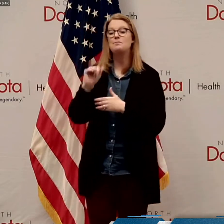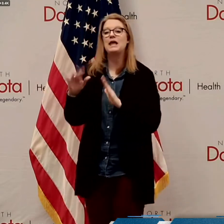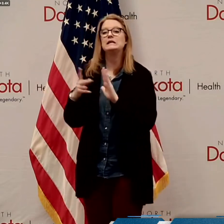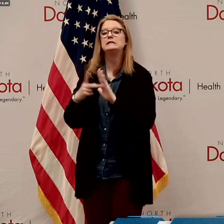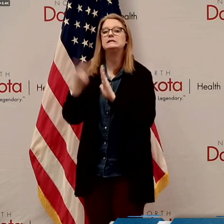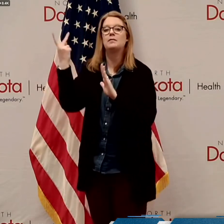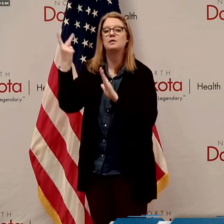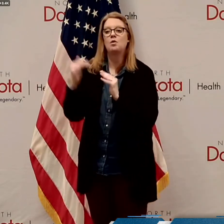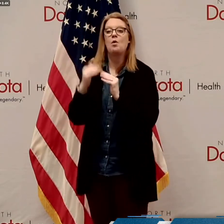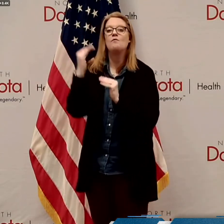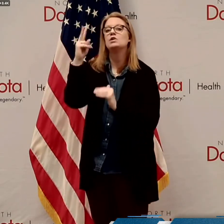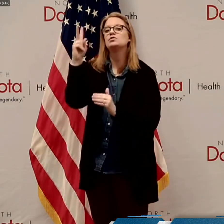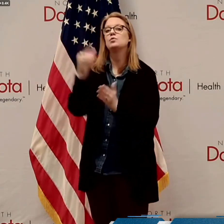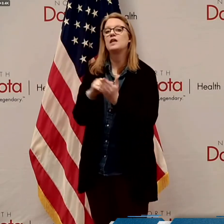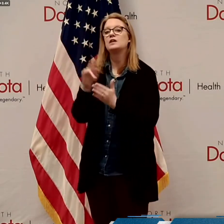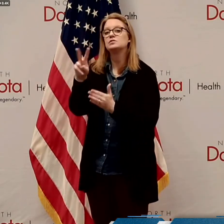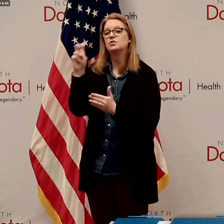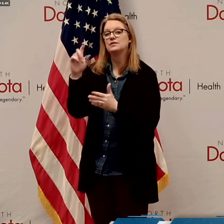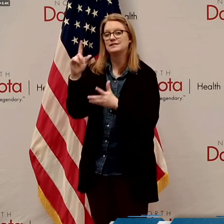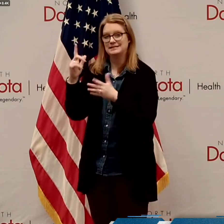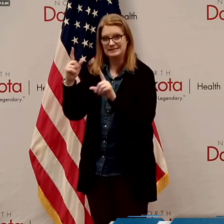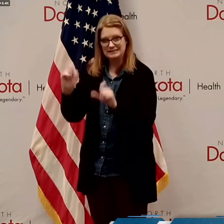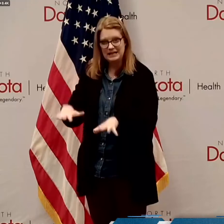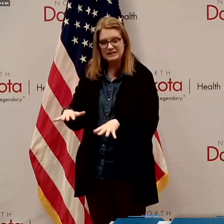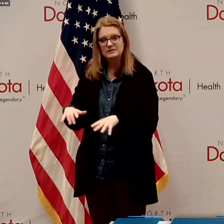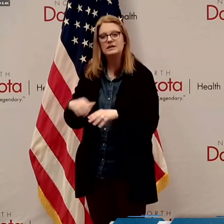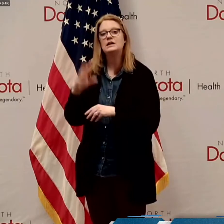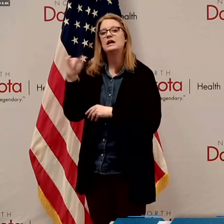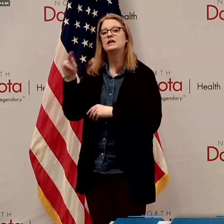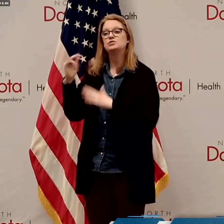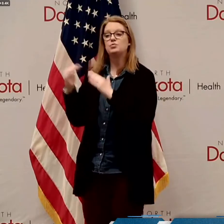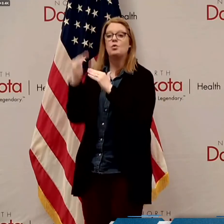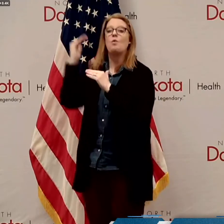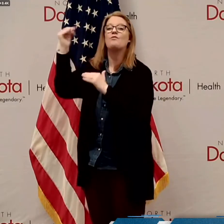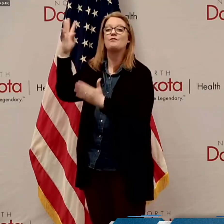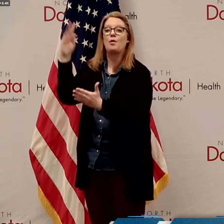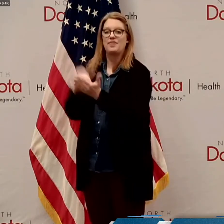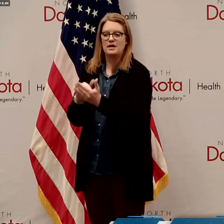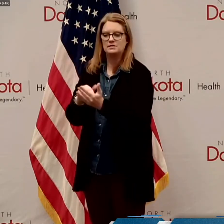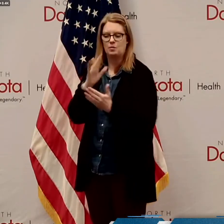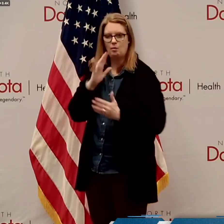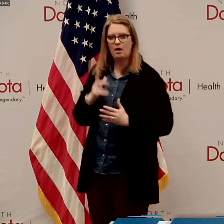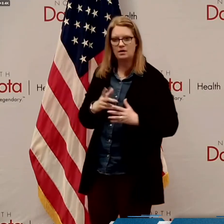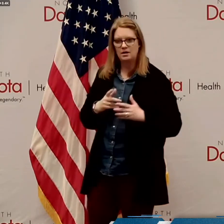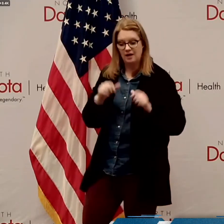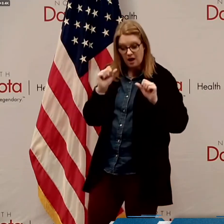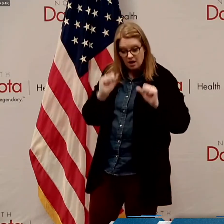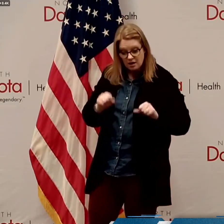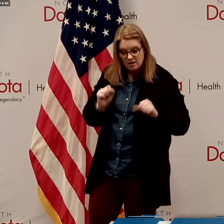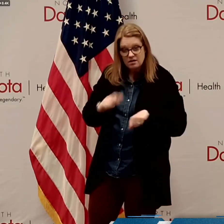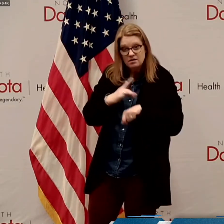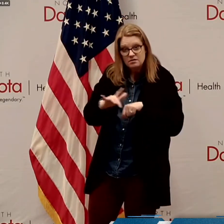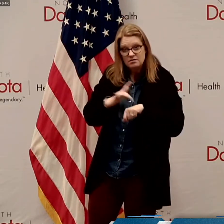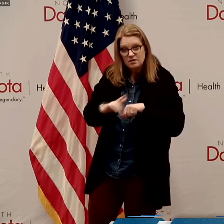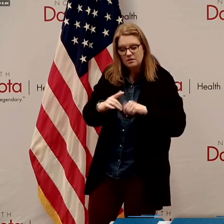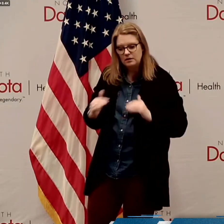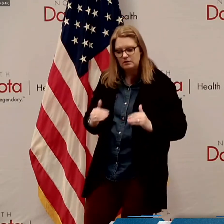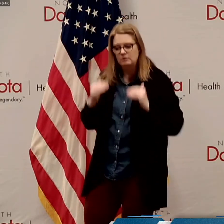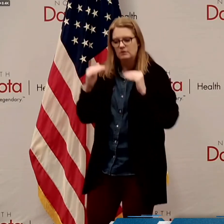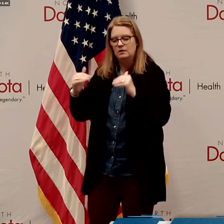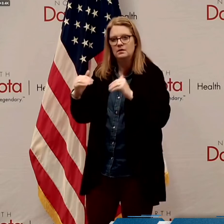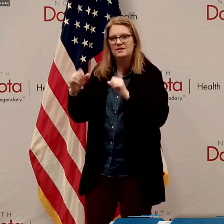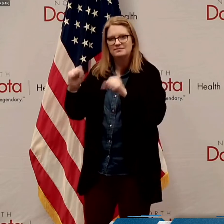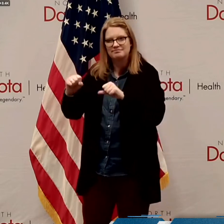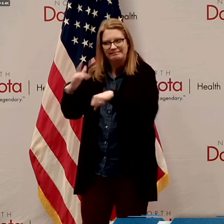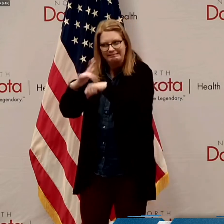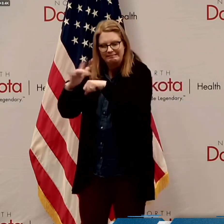over 2,200 tests. In June, double it again to over 4,000. So we're going to keep doubling that capacity, and that's at the state lab. We know that